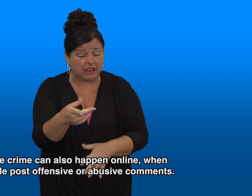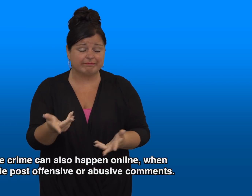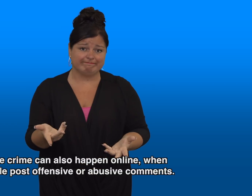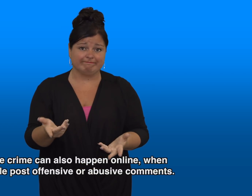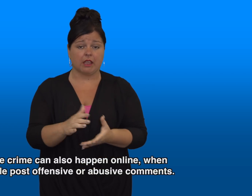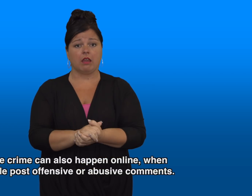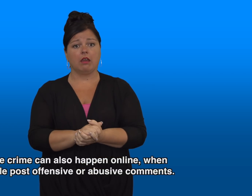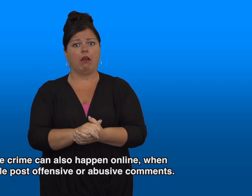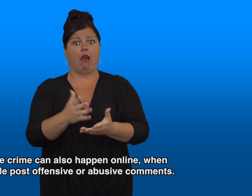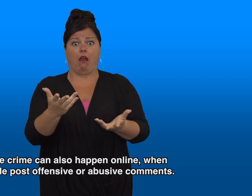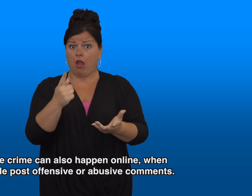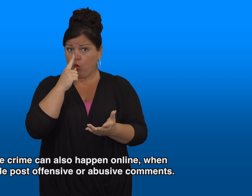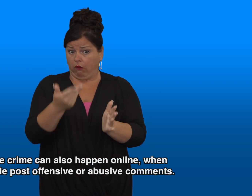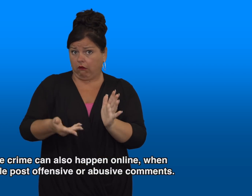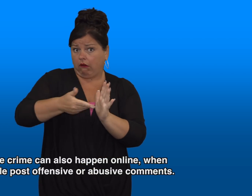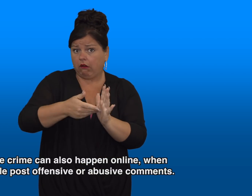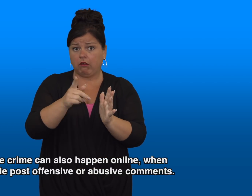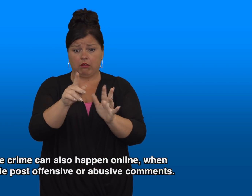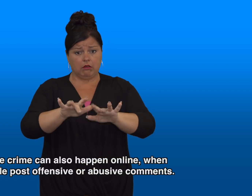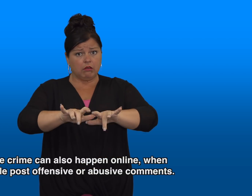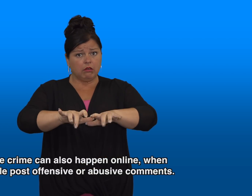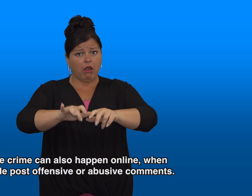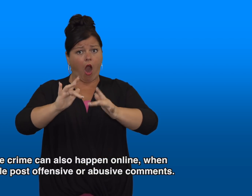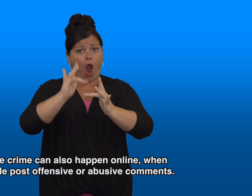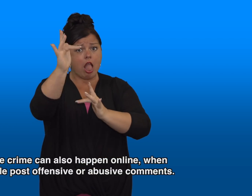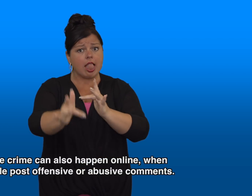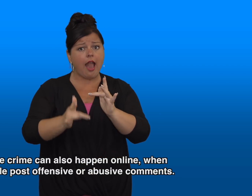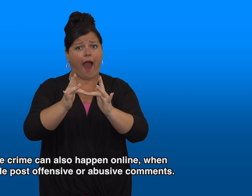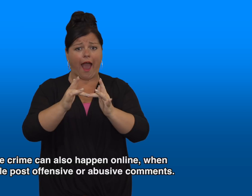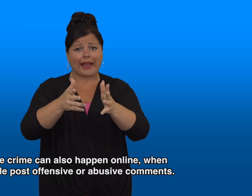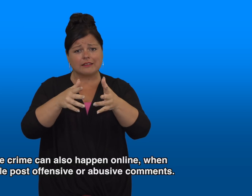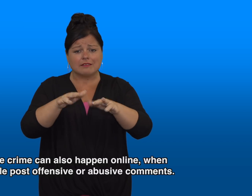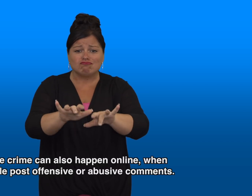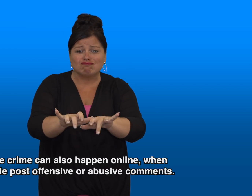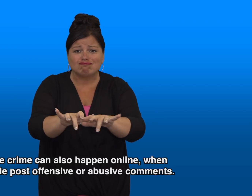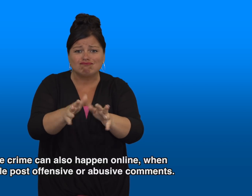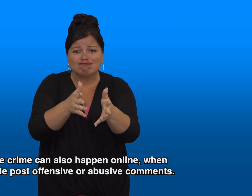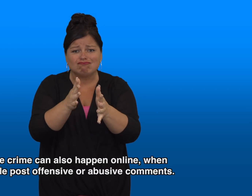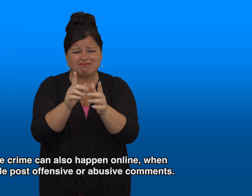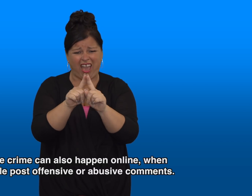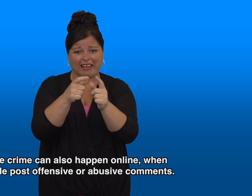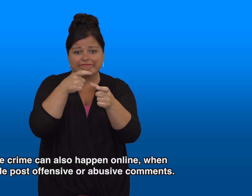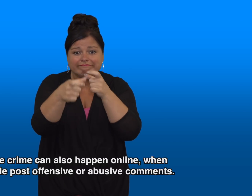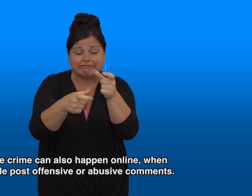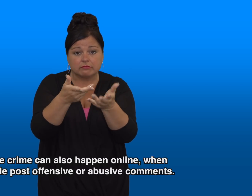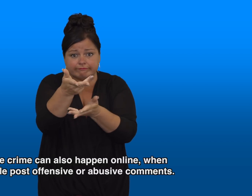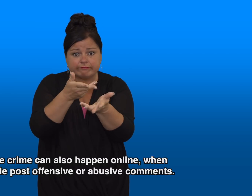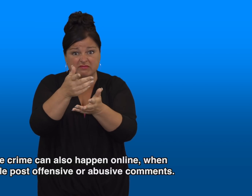Hate crime can also happen online, where people may post offensive or abusive